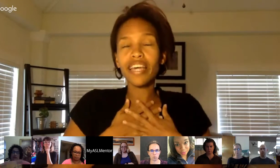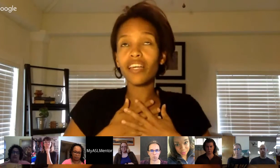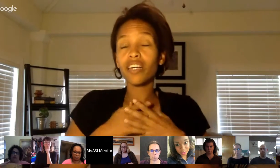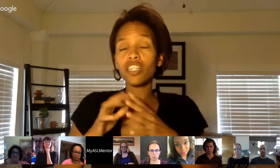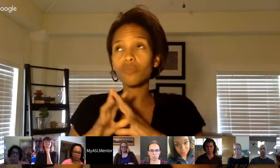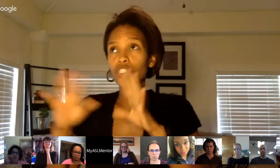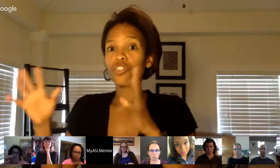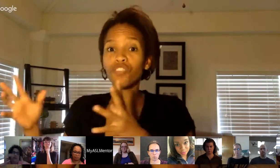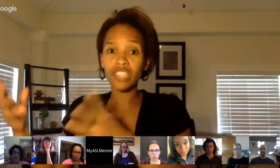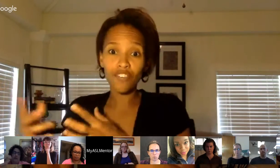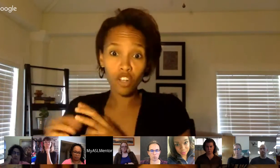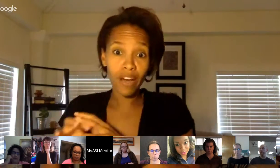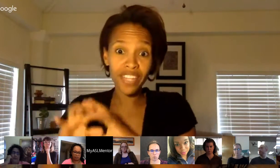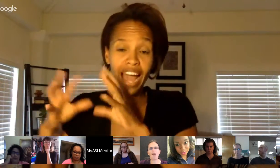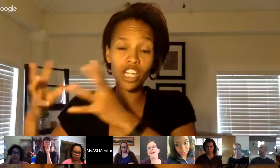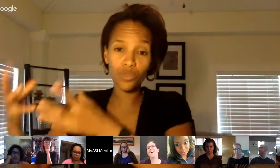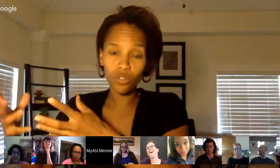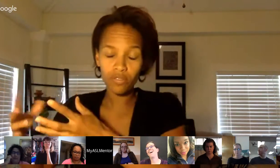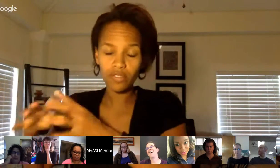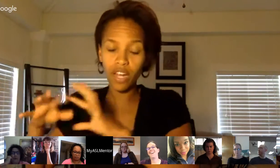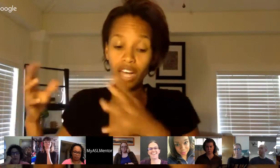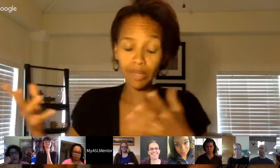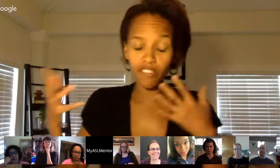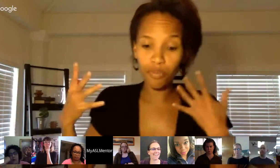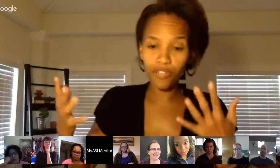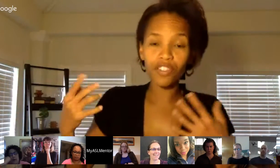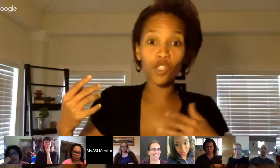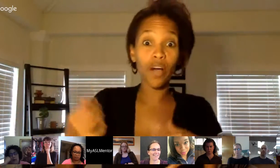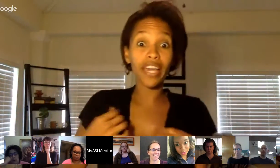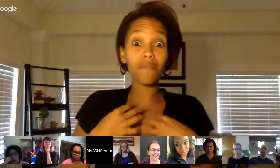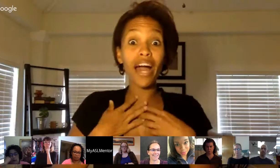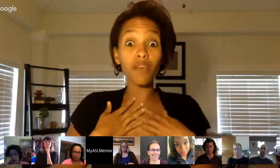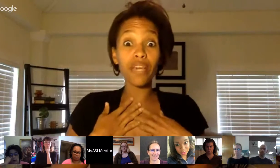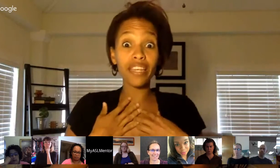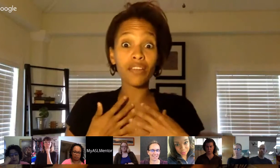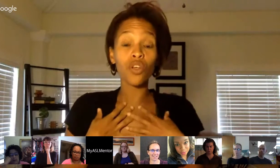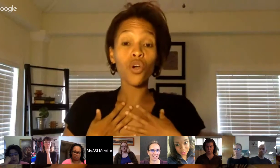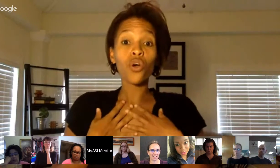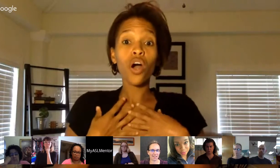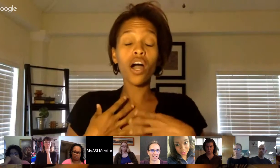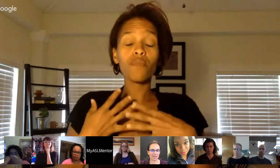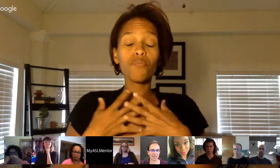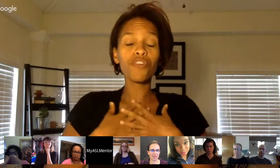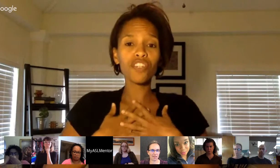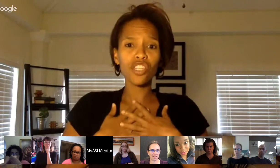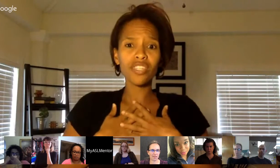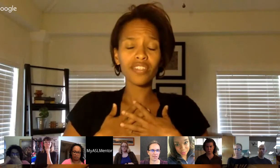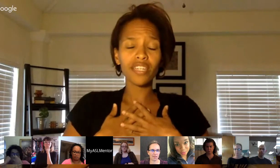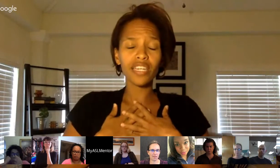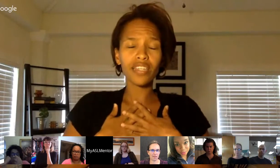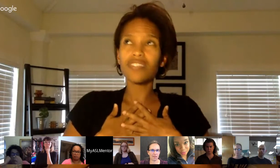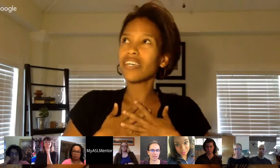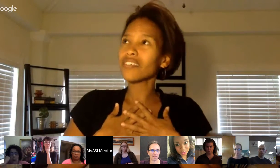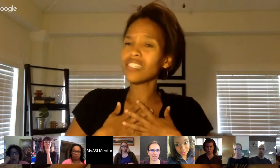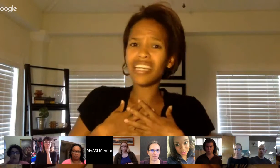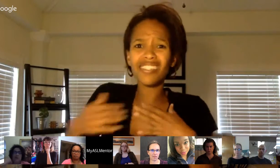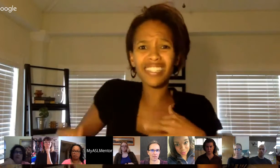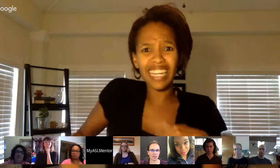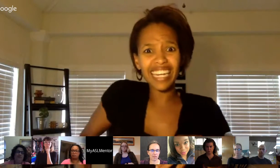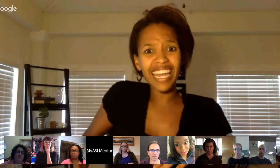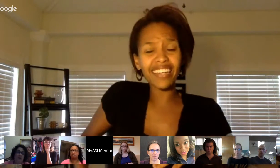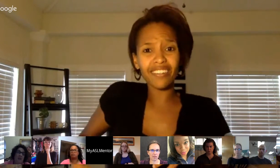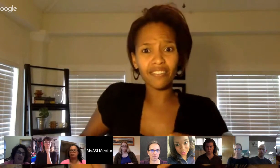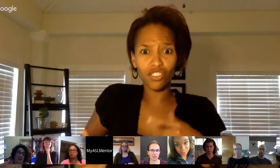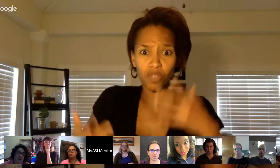this is getting a little bit too philosophical about the actual concept of privilege, but in my opinion, privilege is